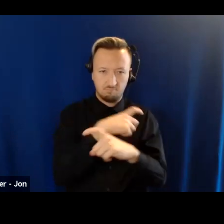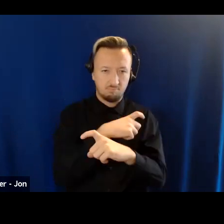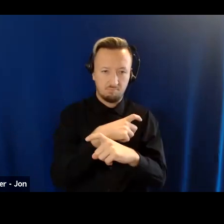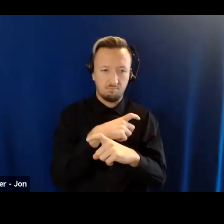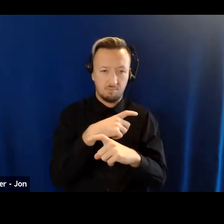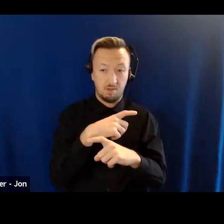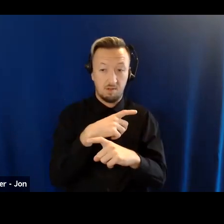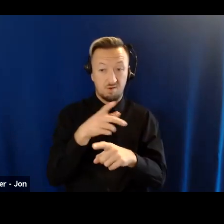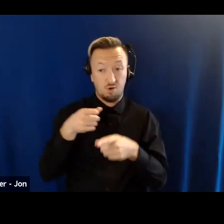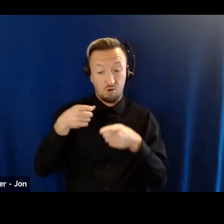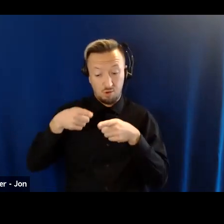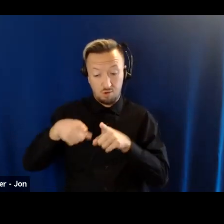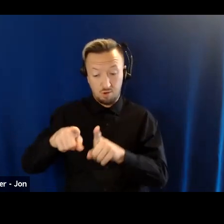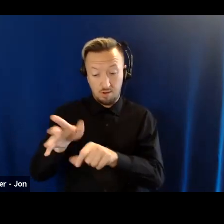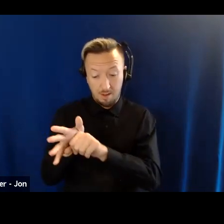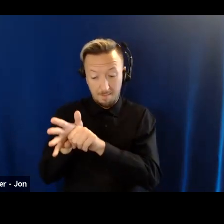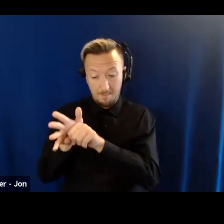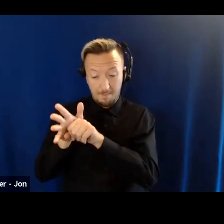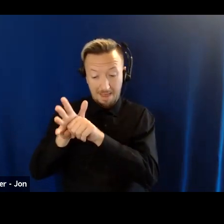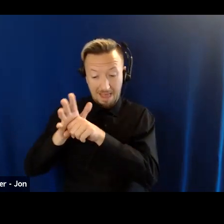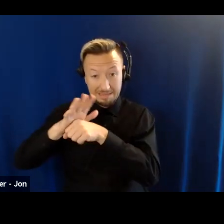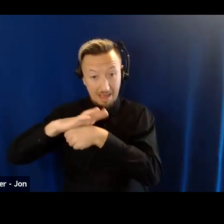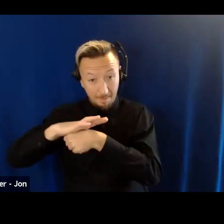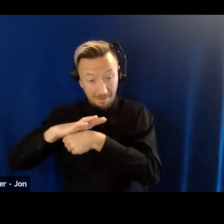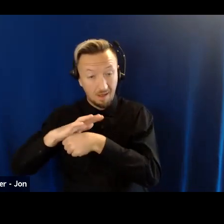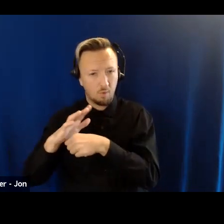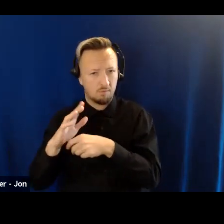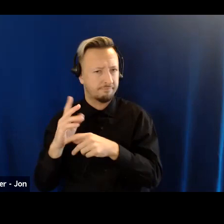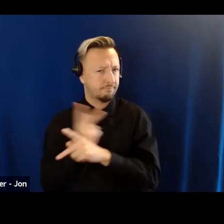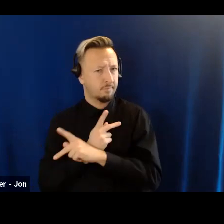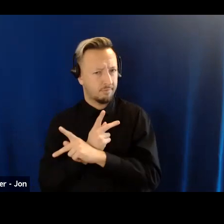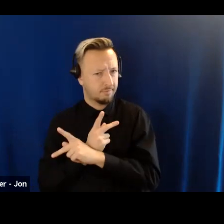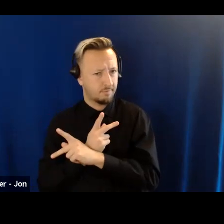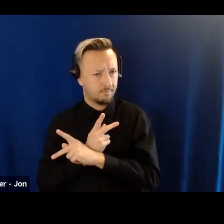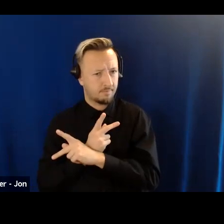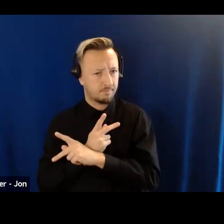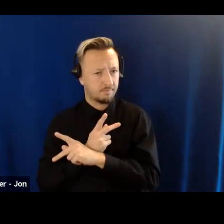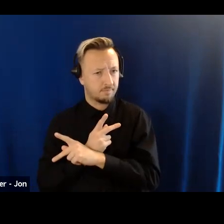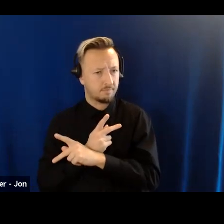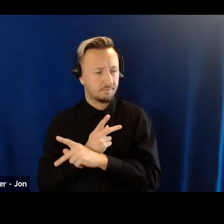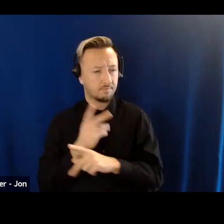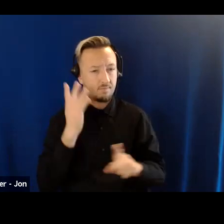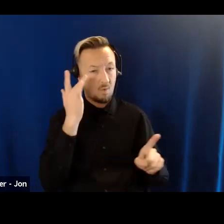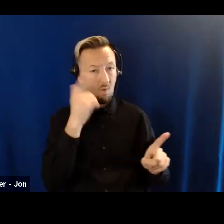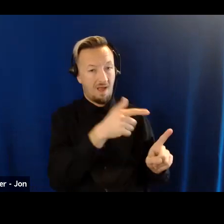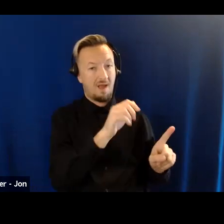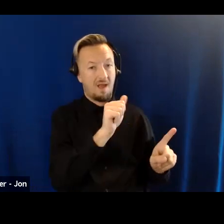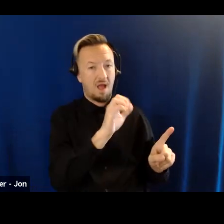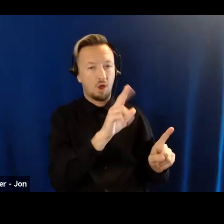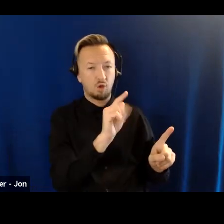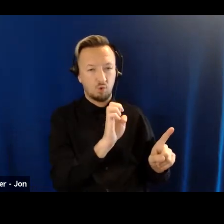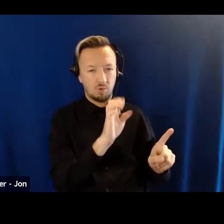in a pandemic because there is a tremendous need for acute care beds